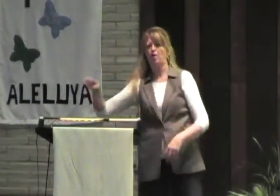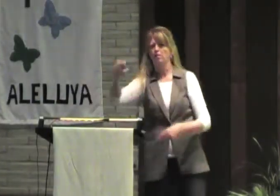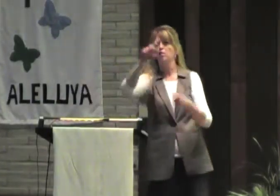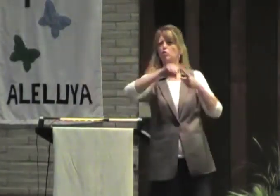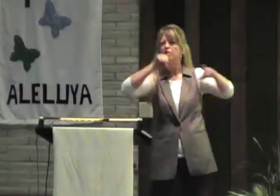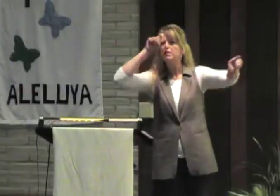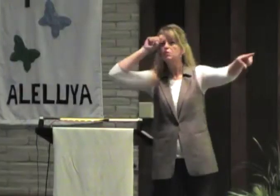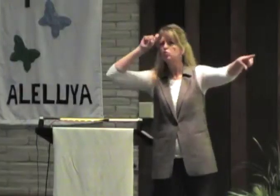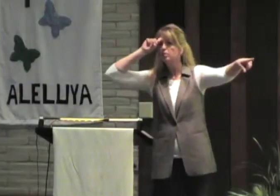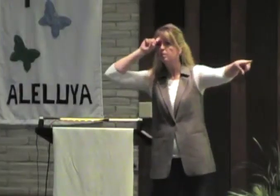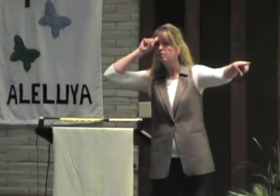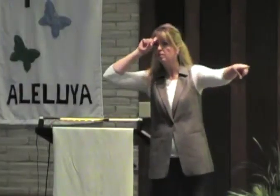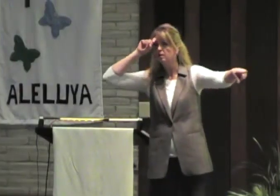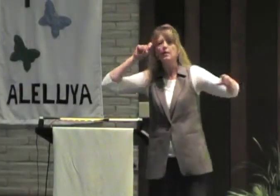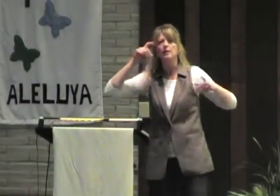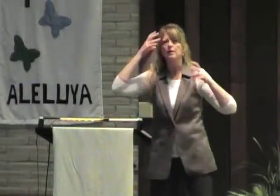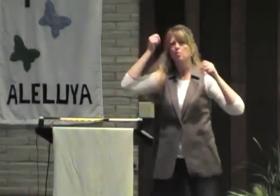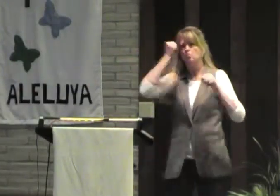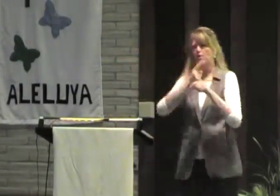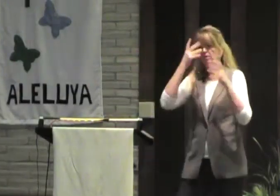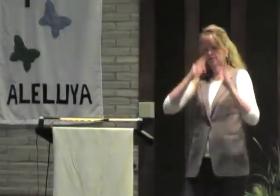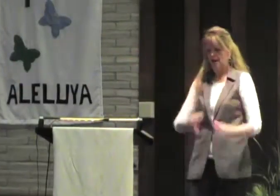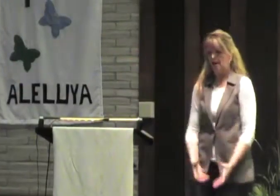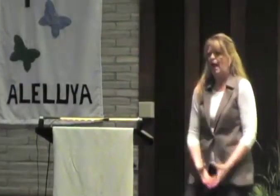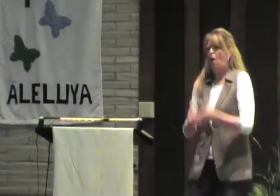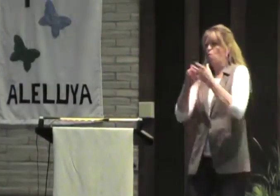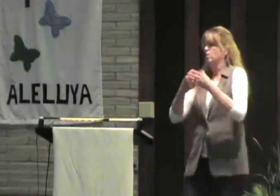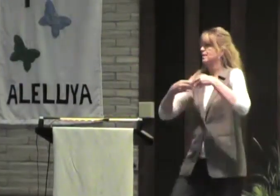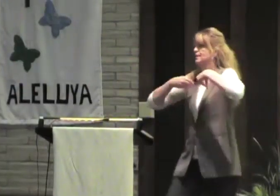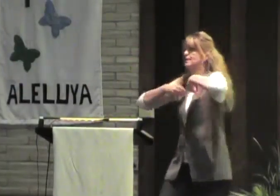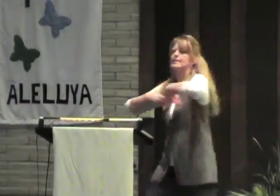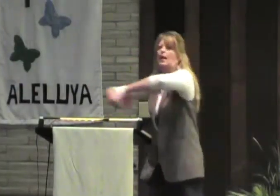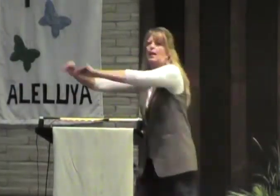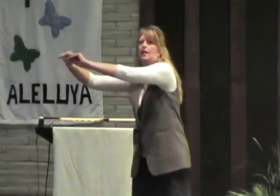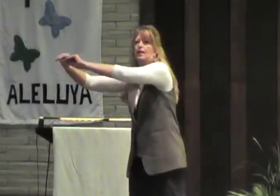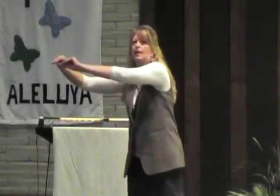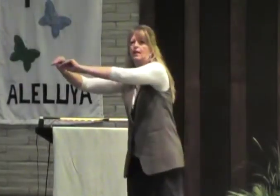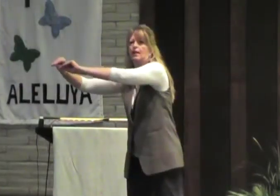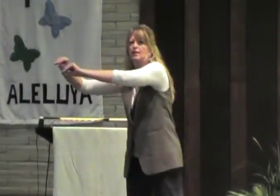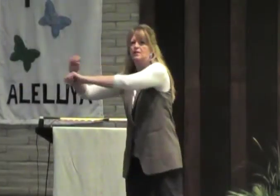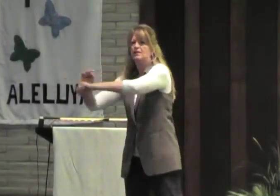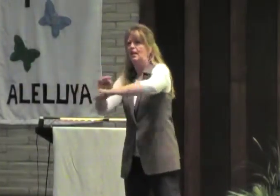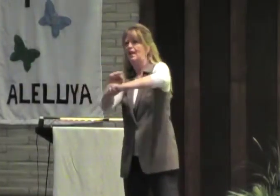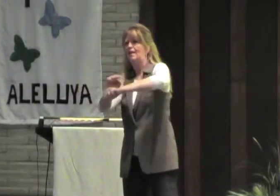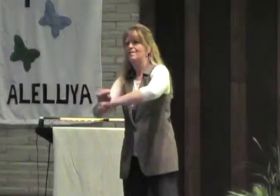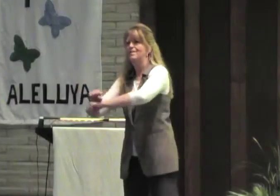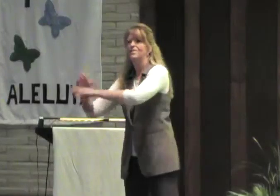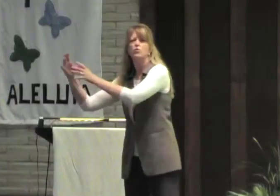coming, traveling to Egypt. And the brothers decided to take him out and sell him into